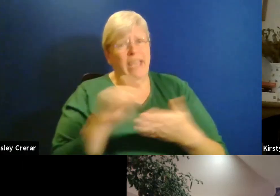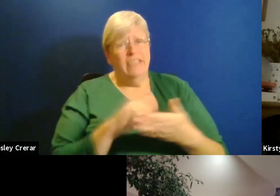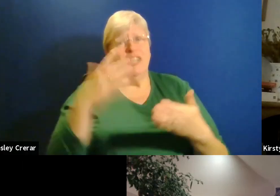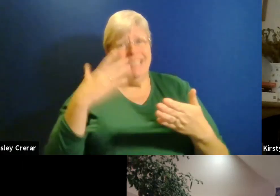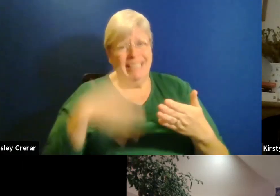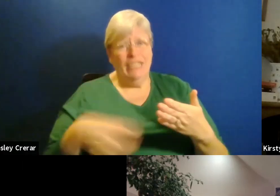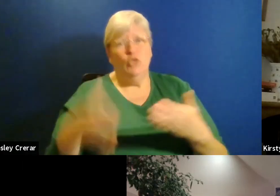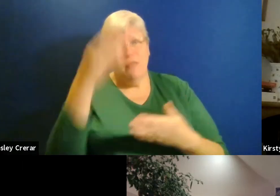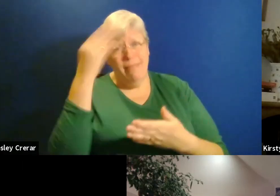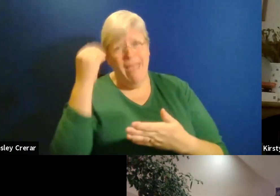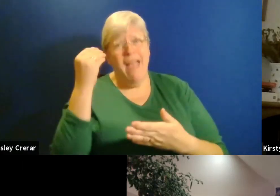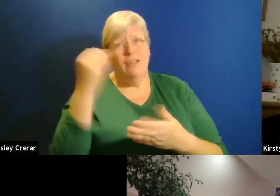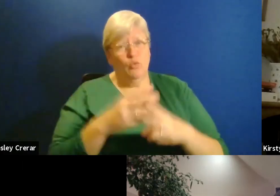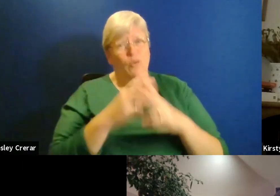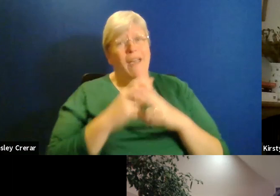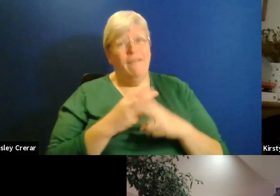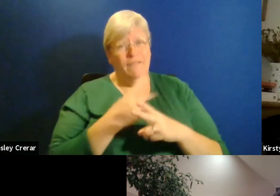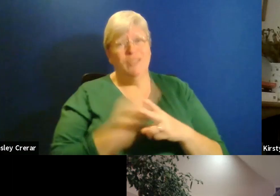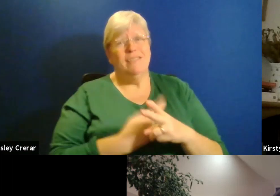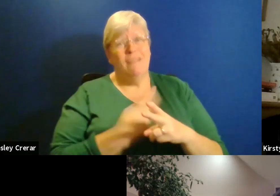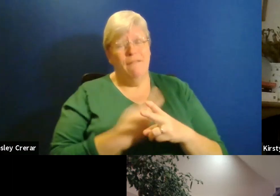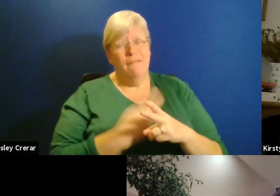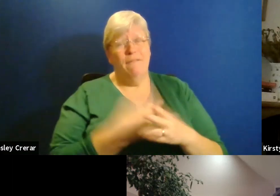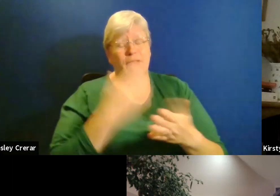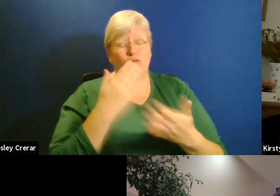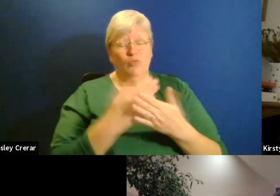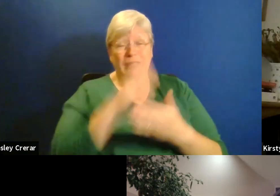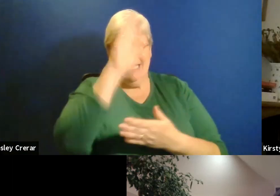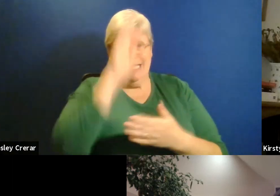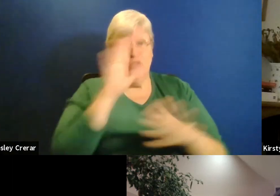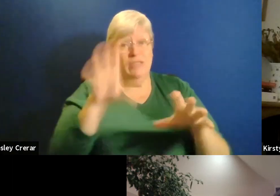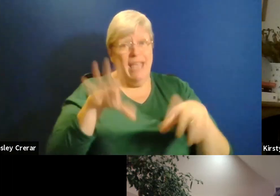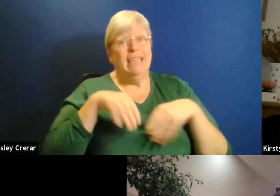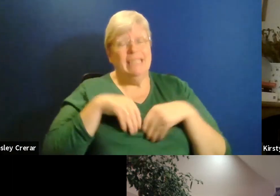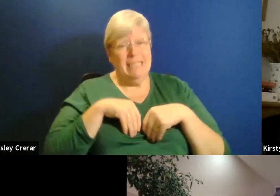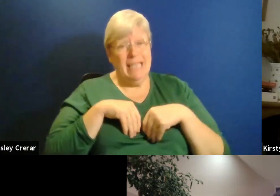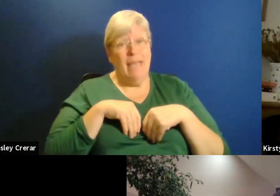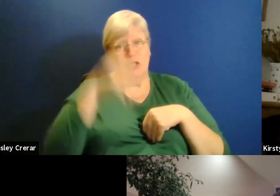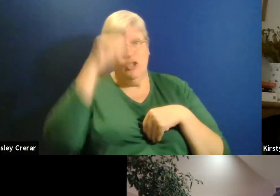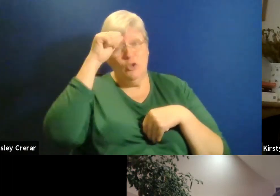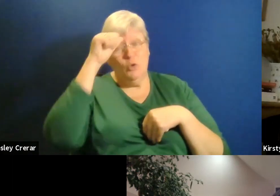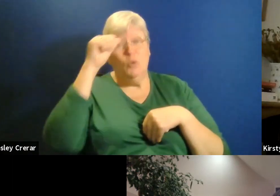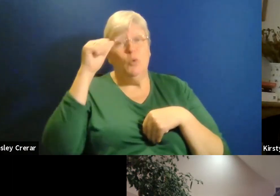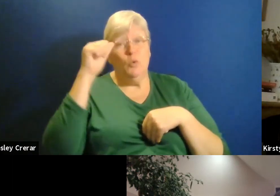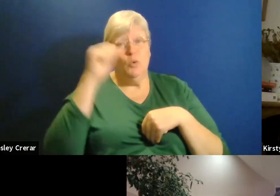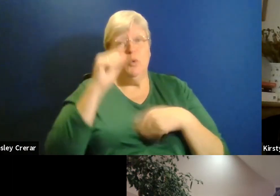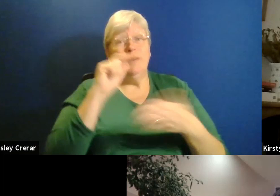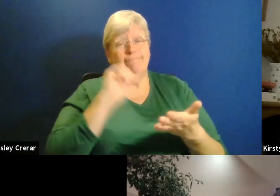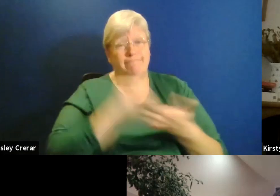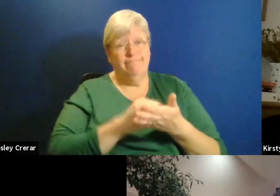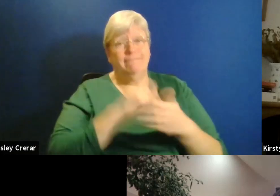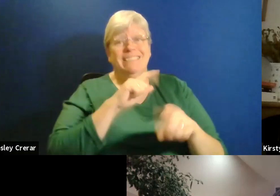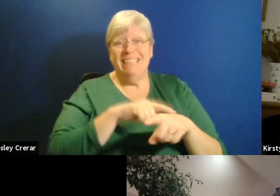learn and to take really seriously, to know when it is the time to rest